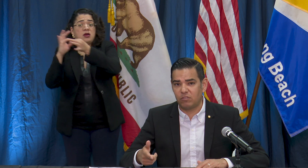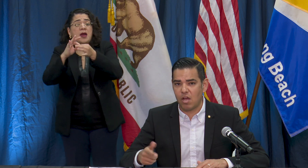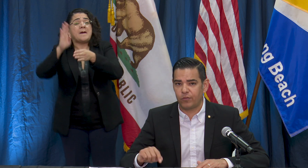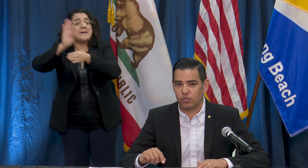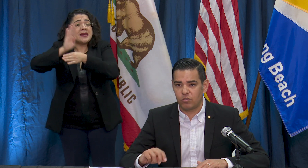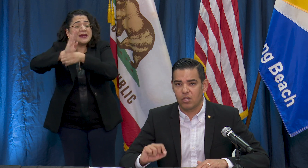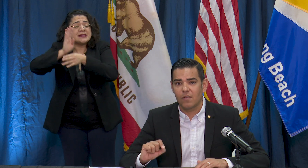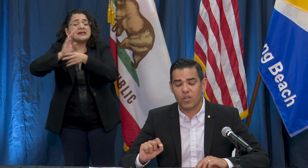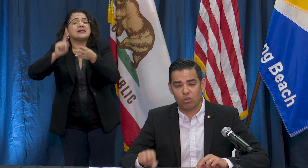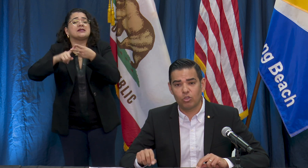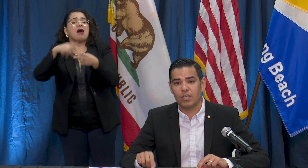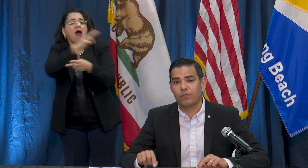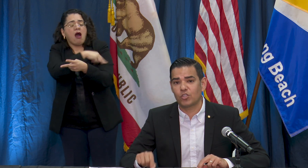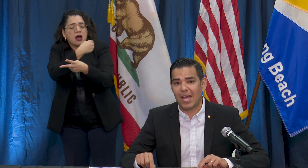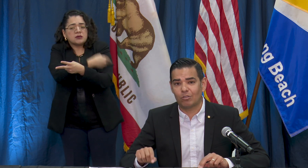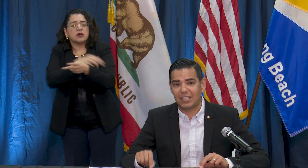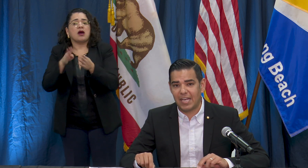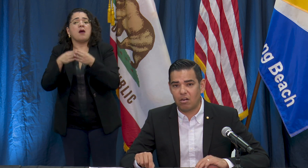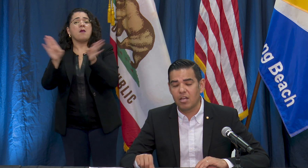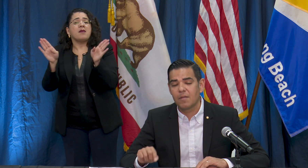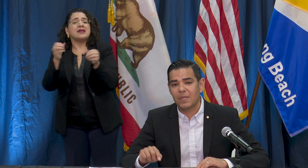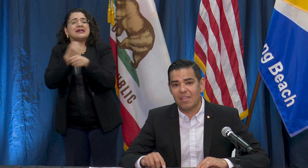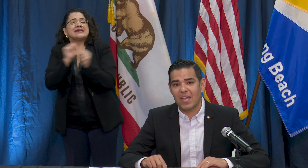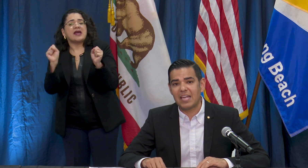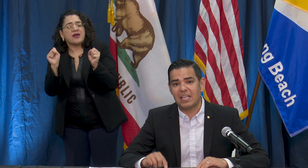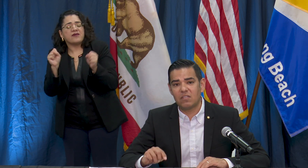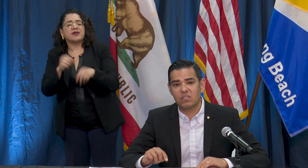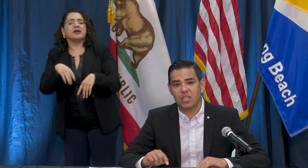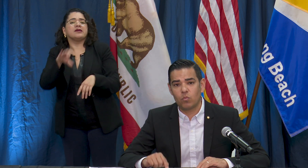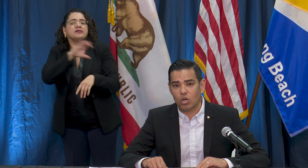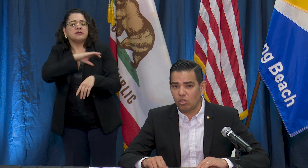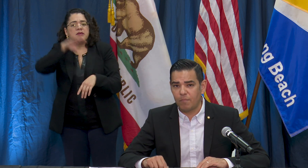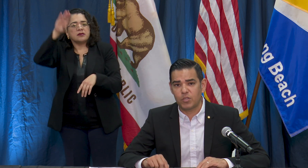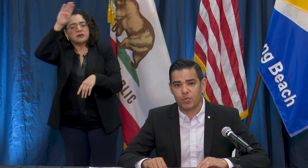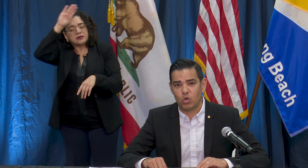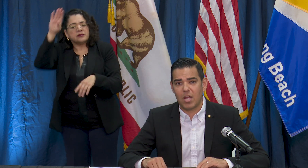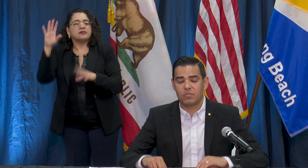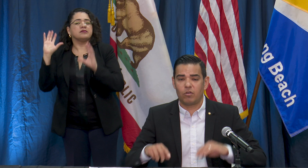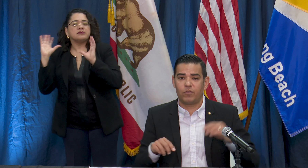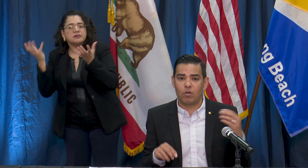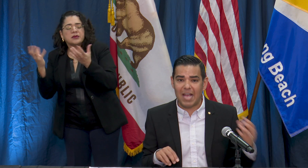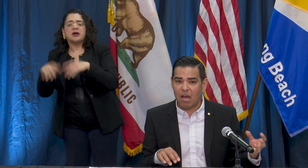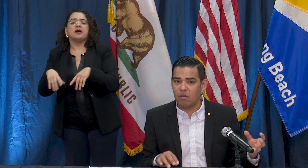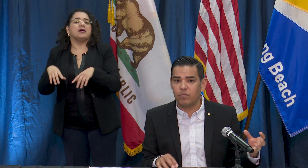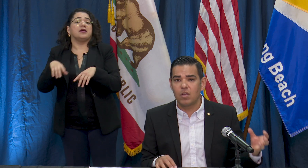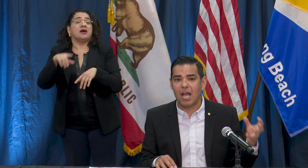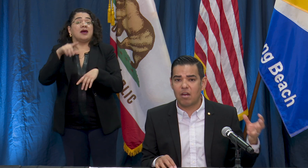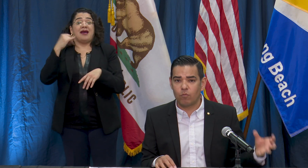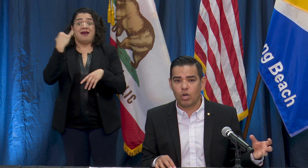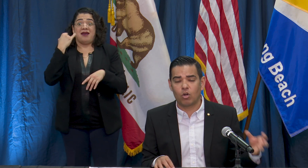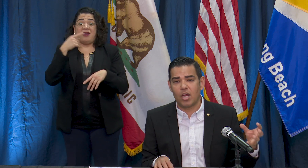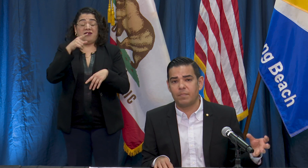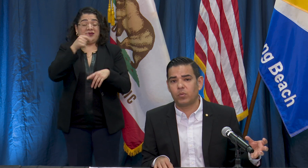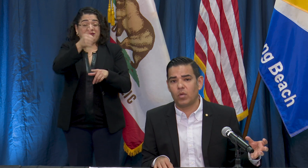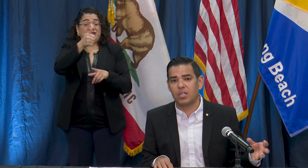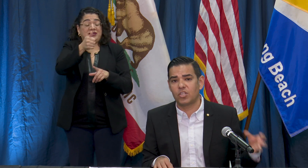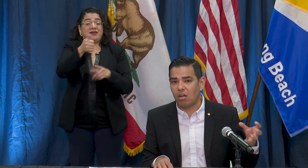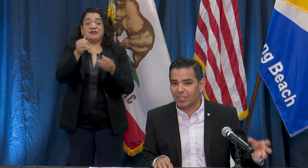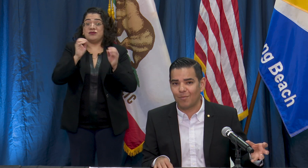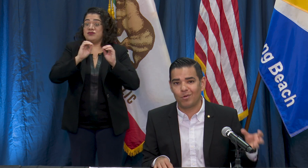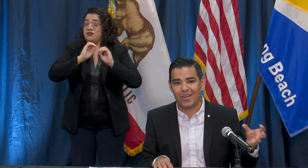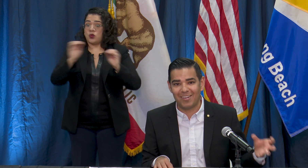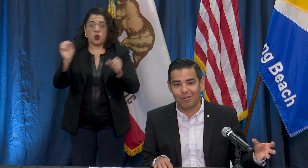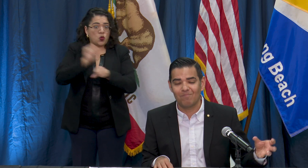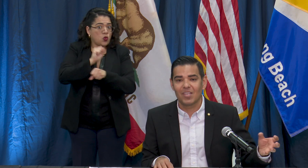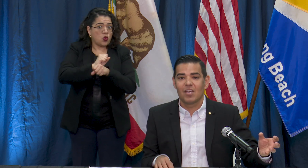public safety officers that are looking for child care. And that is the Work Long Beach program. So if you're an out of work or unemployed